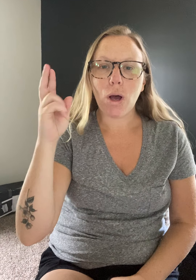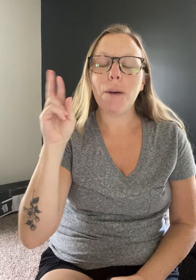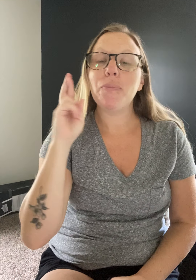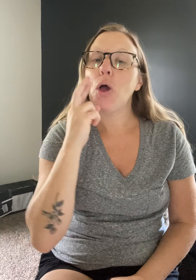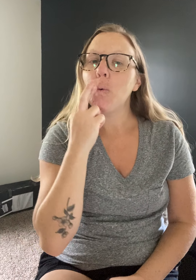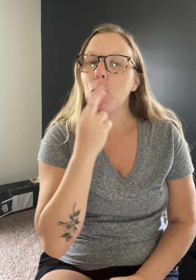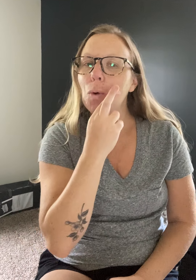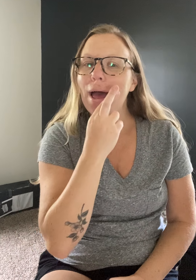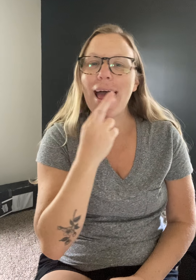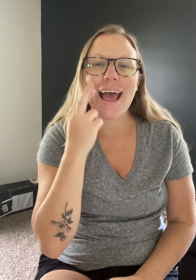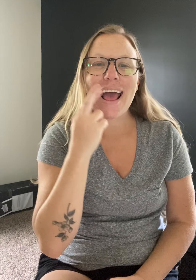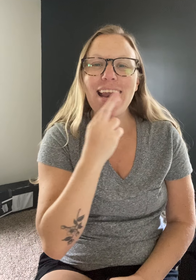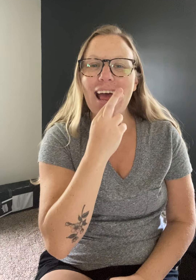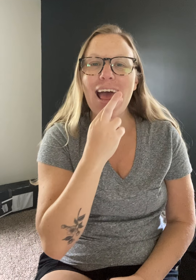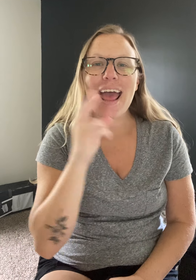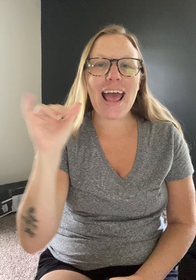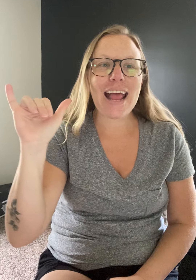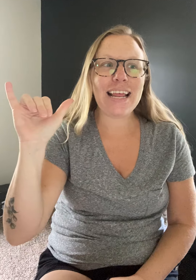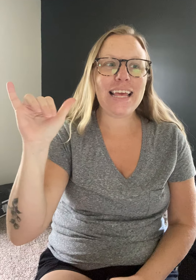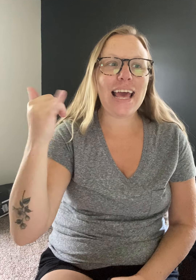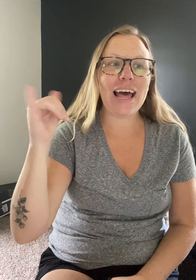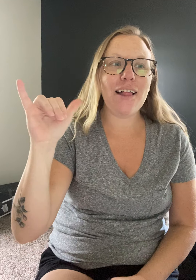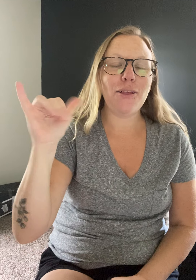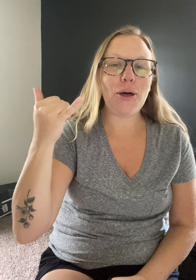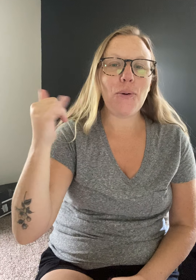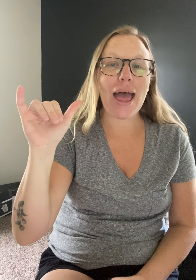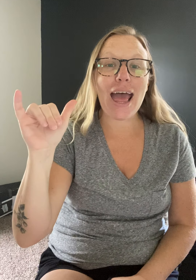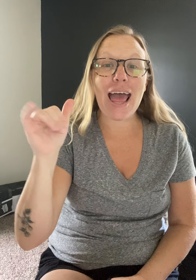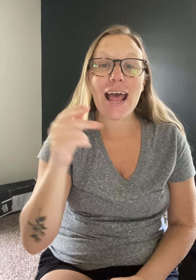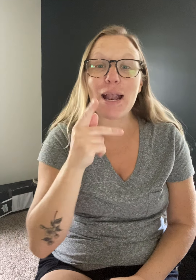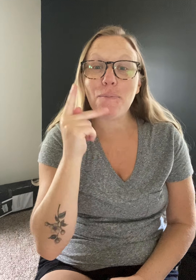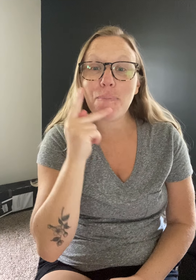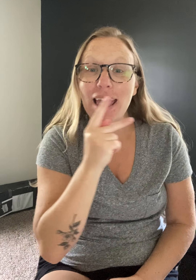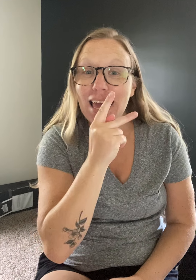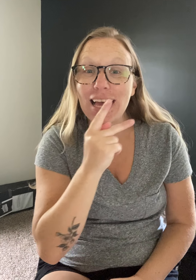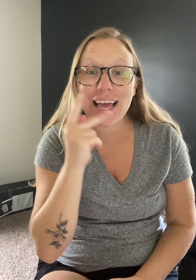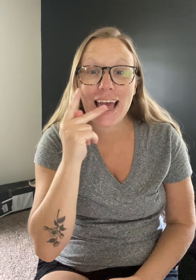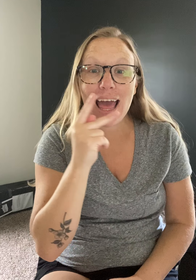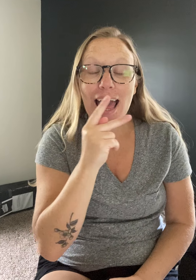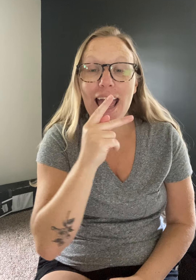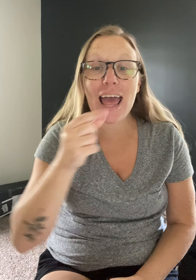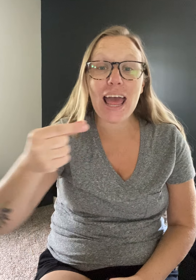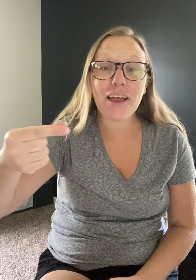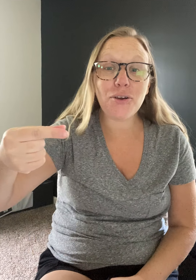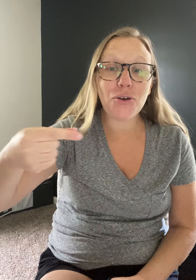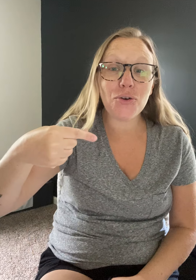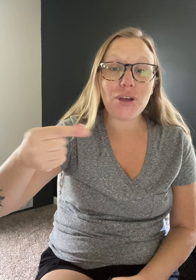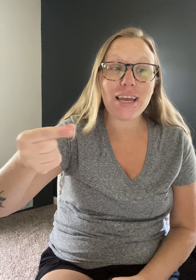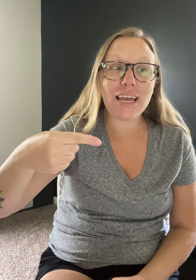Up, red and yellow and pink and